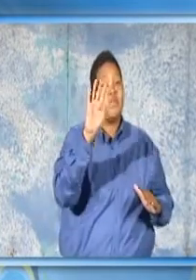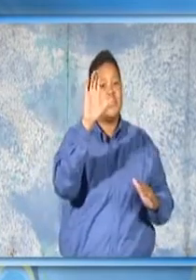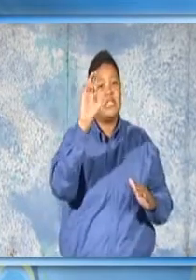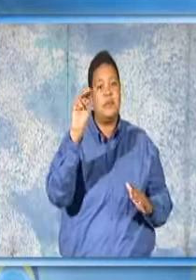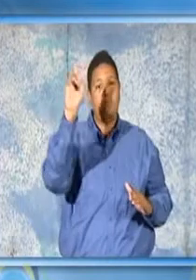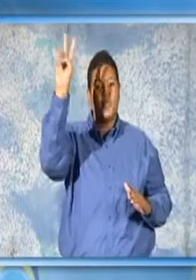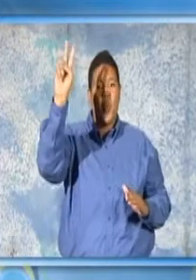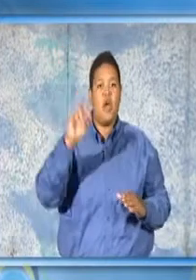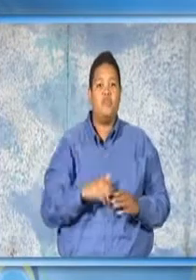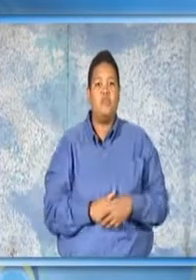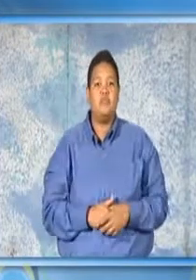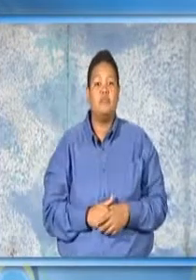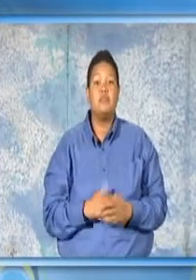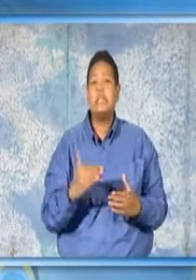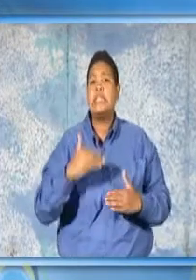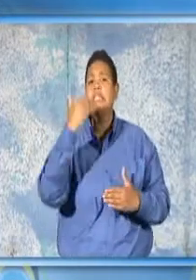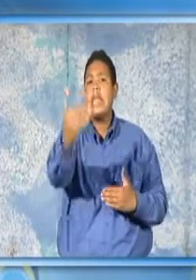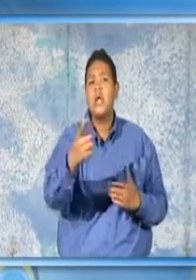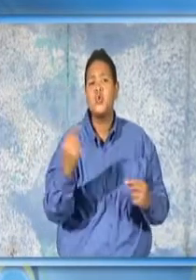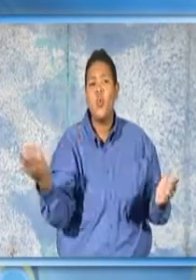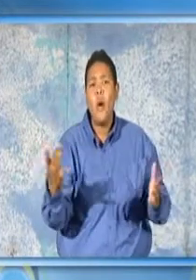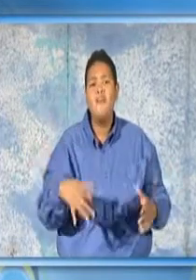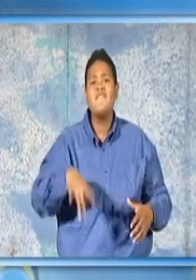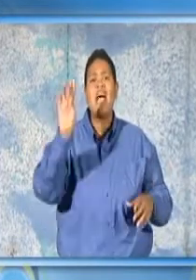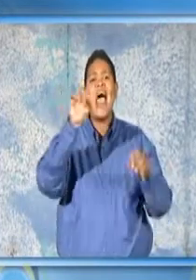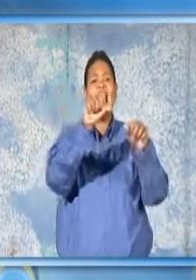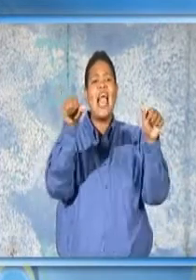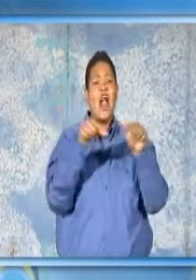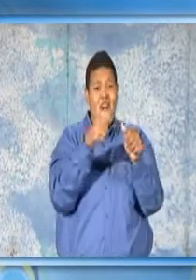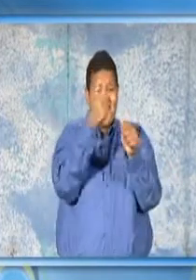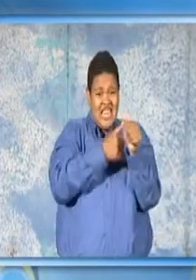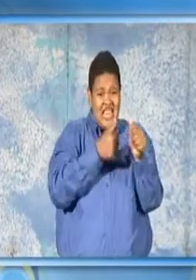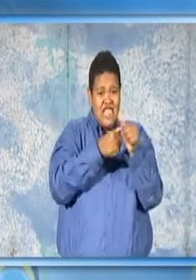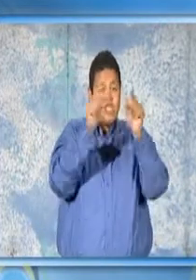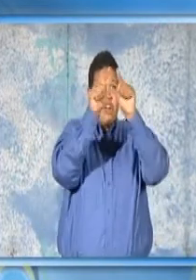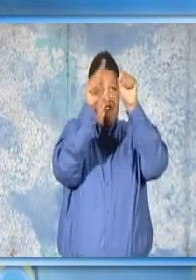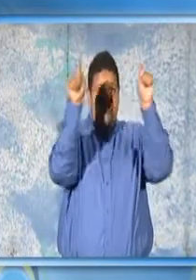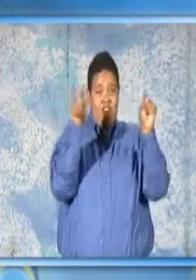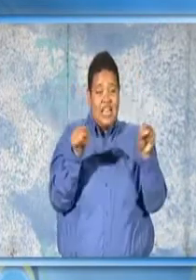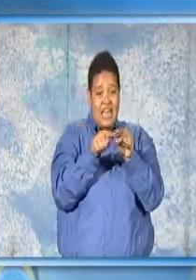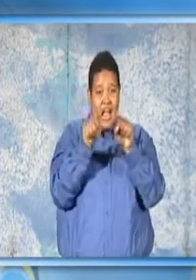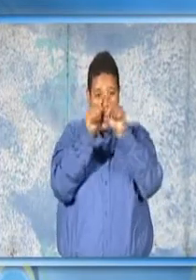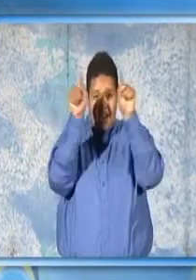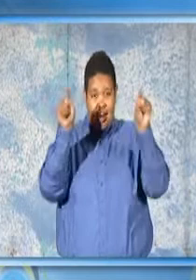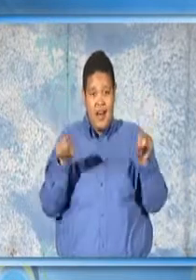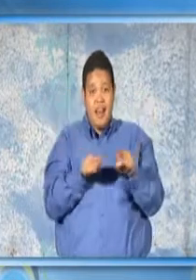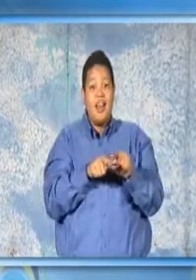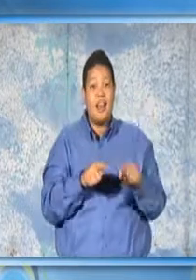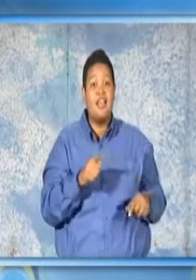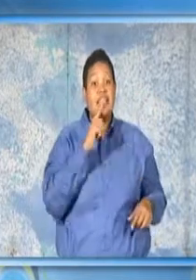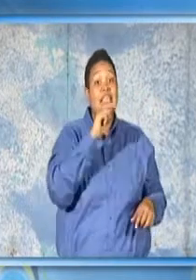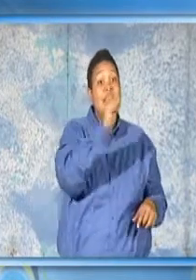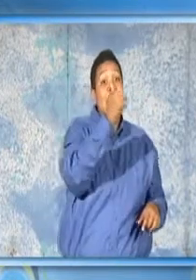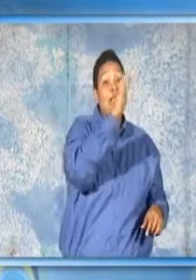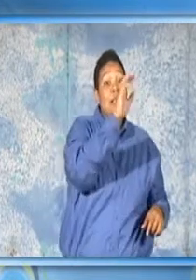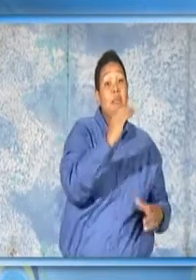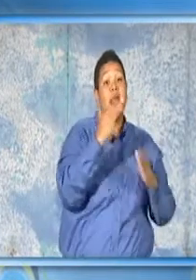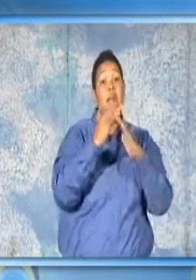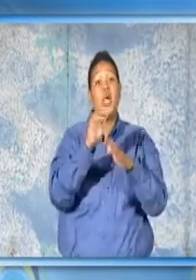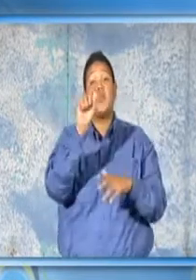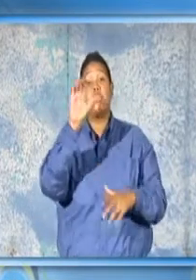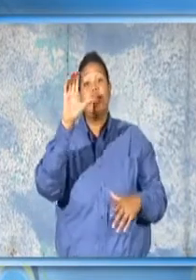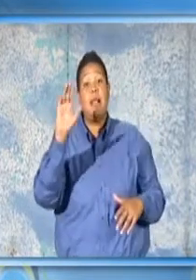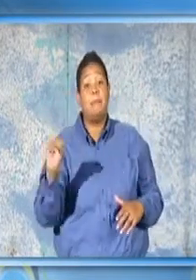squared. Next, we find the area of each of the rectangular faces. 10 centimeters by 20